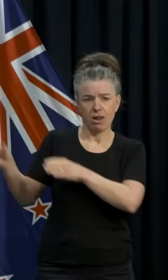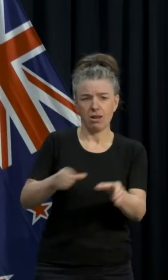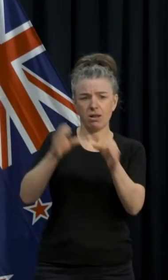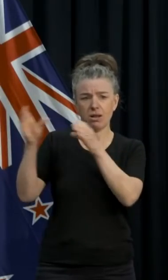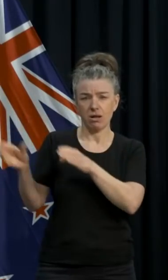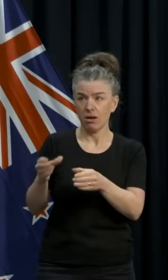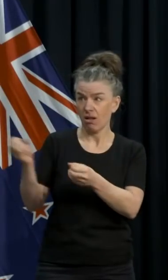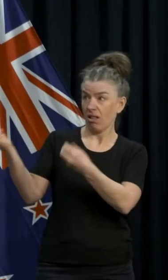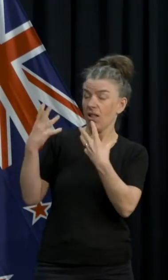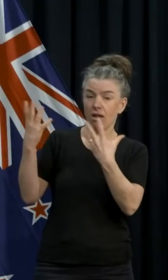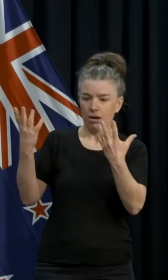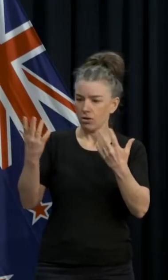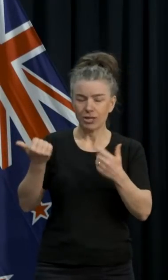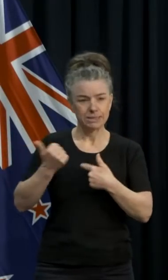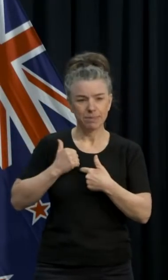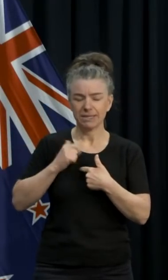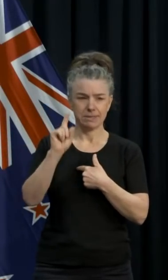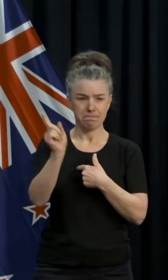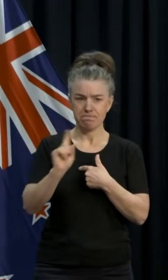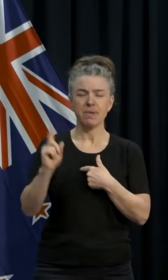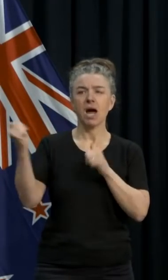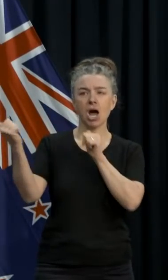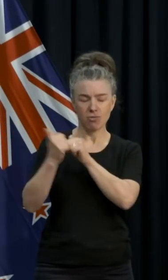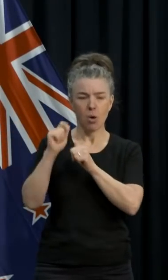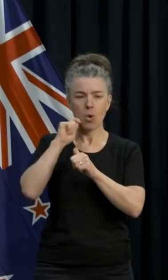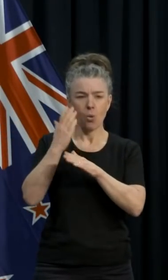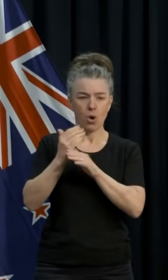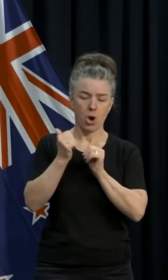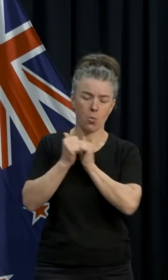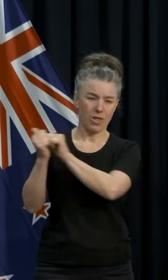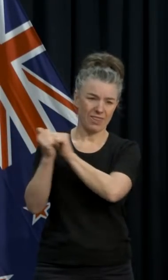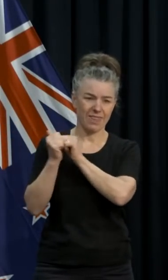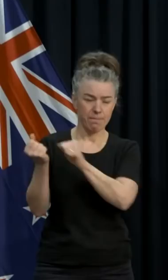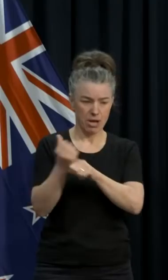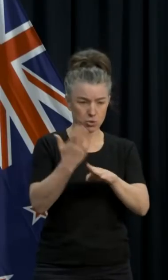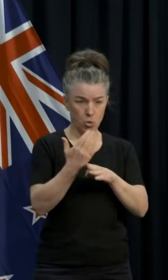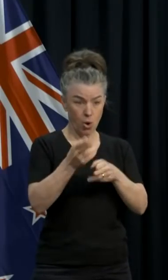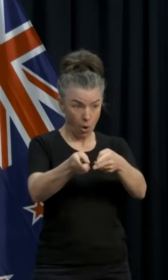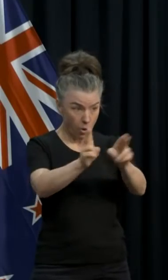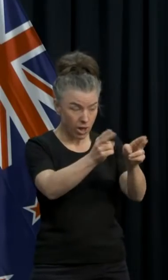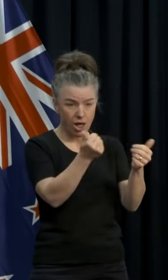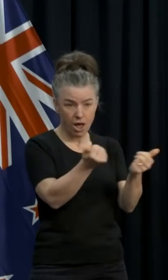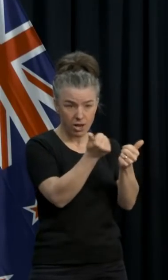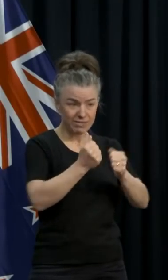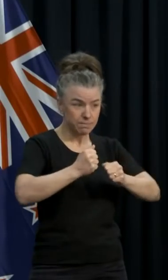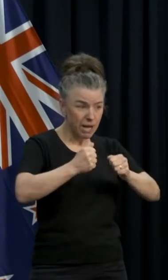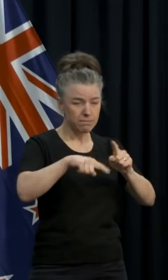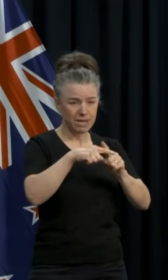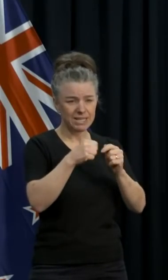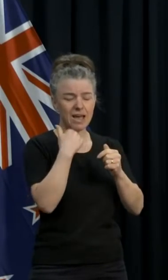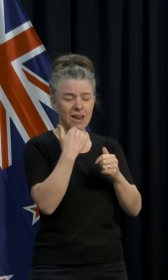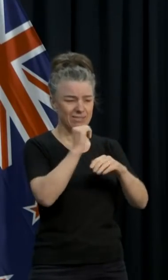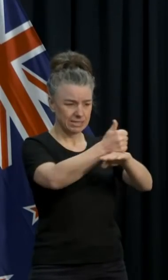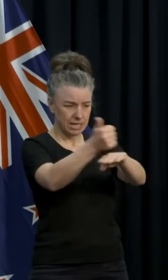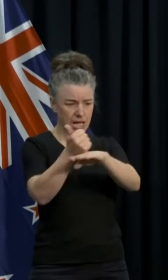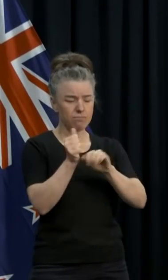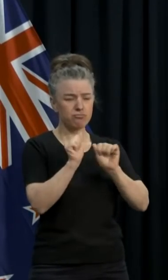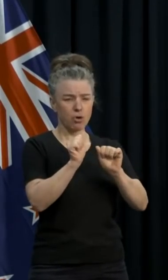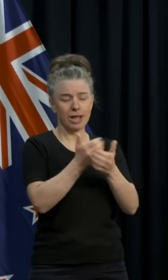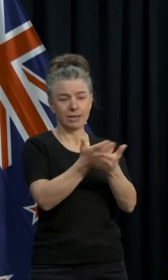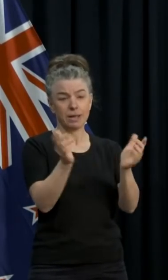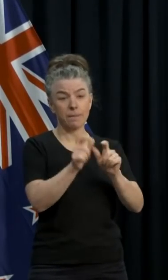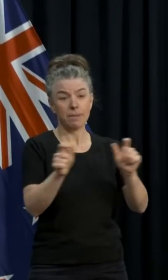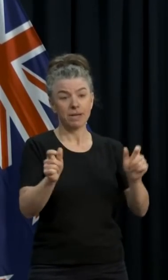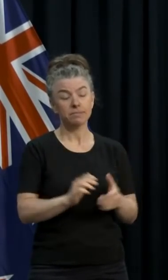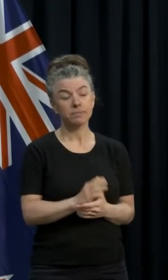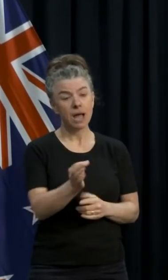around that are well planned. We have the capacity to receive them and all of the appropriate safeguards are in place. Has